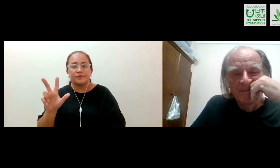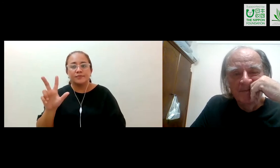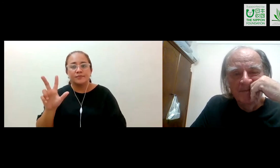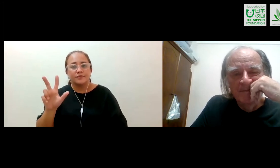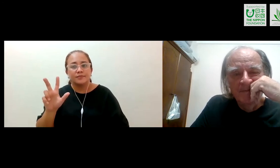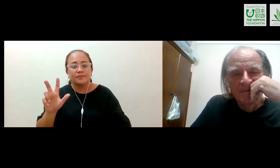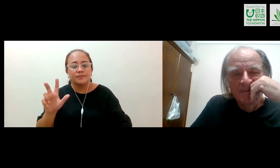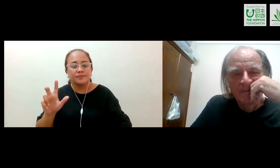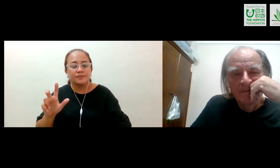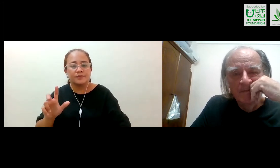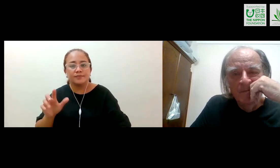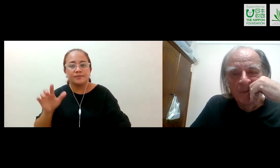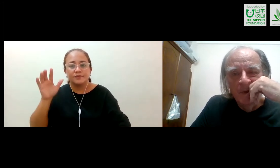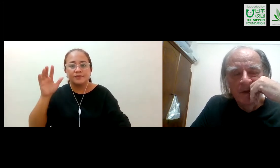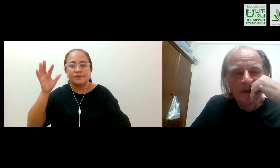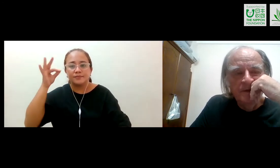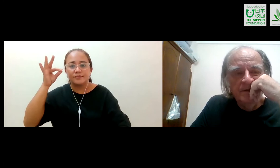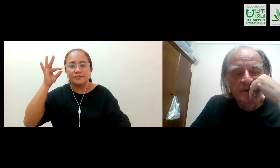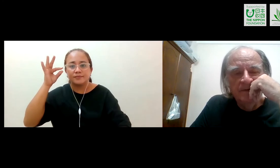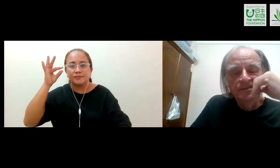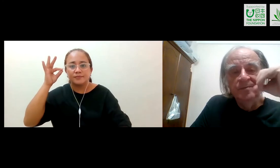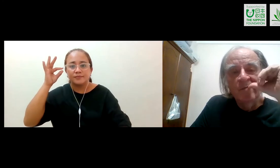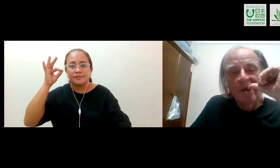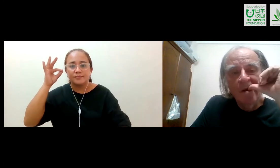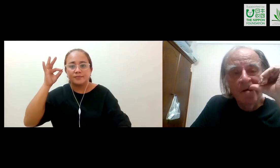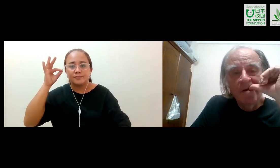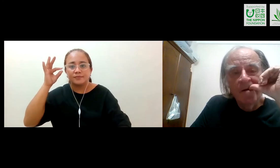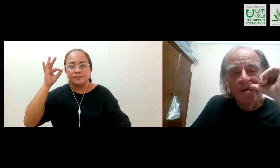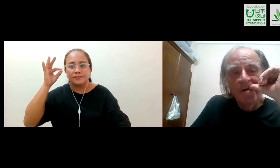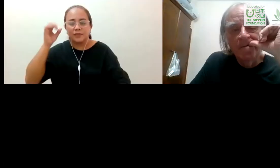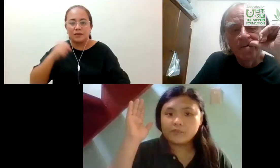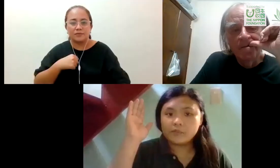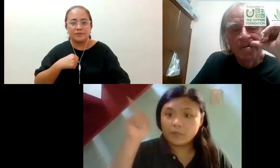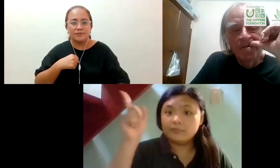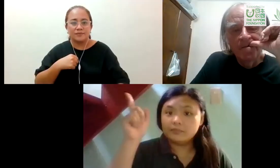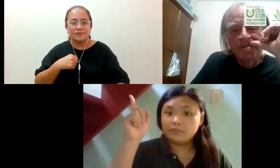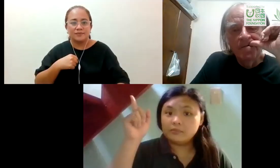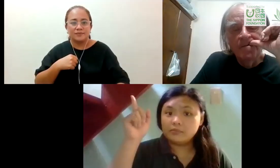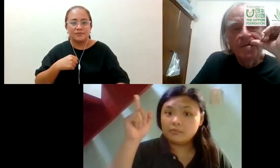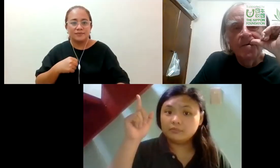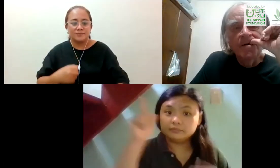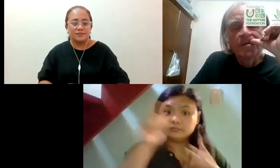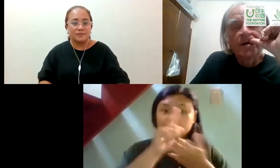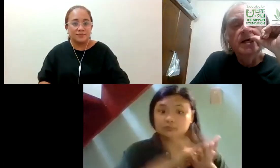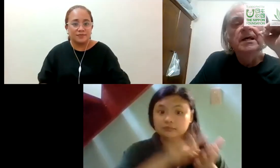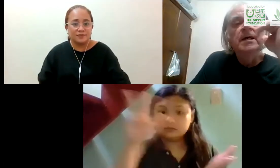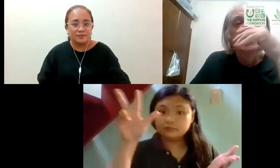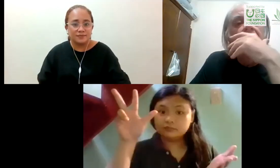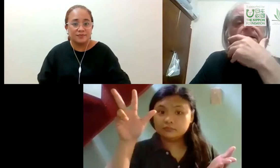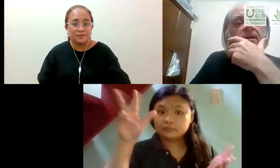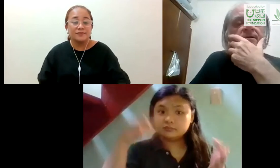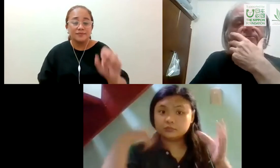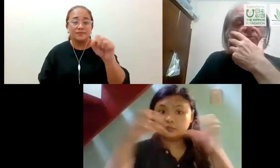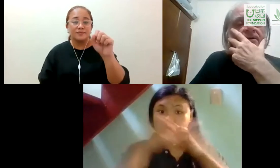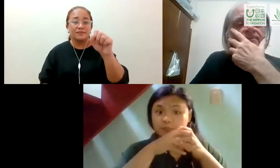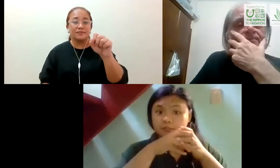So Jasmine has her hand up. Yes, Jasmine? No, as in I'm working on lesson 3. Right? Okay. And